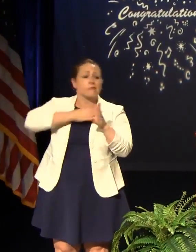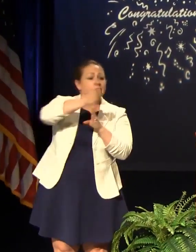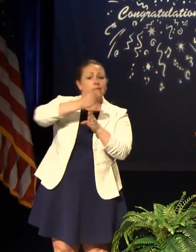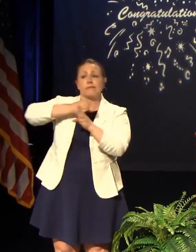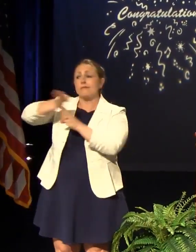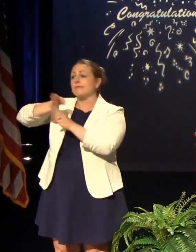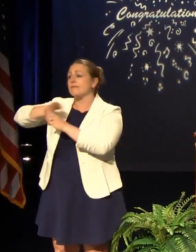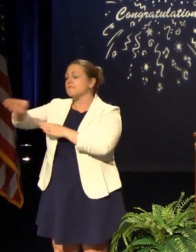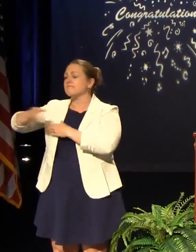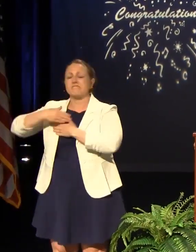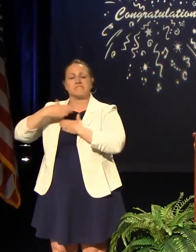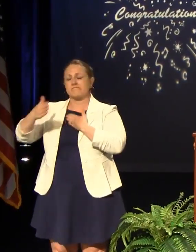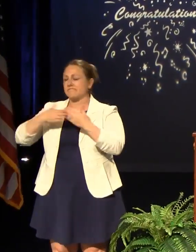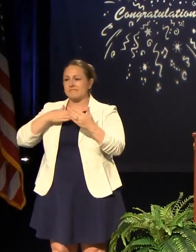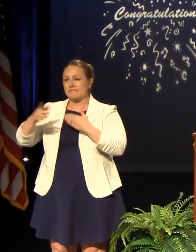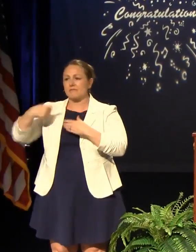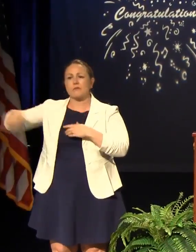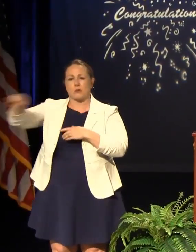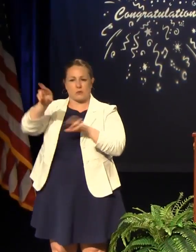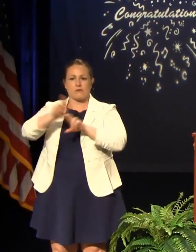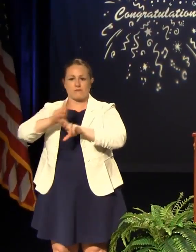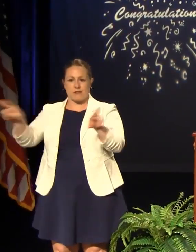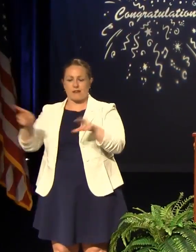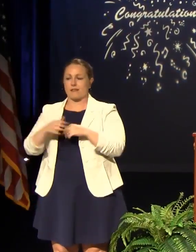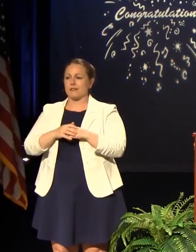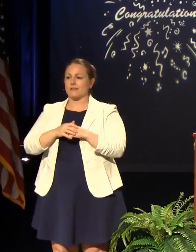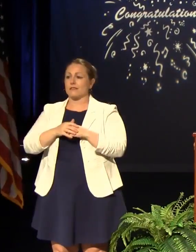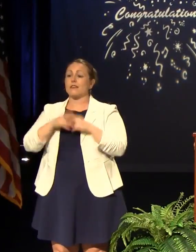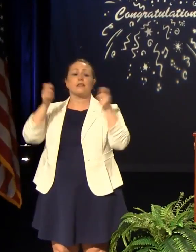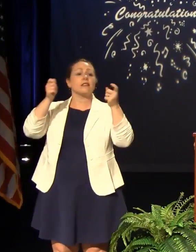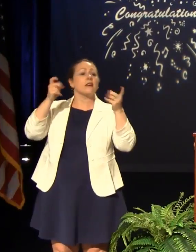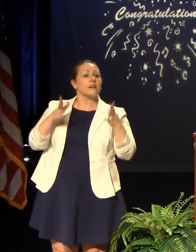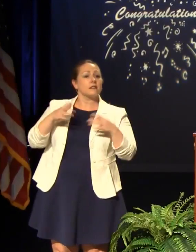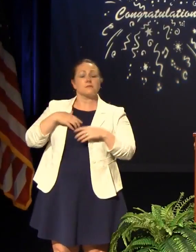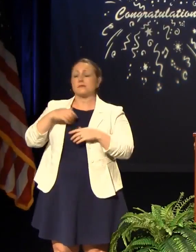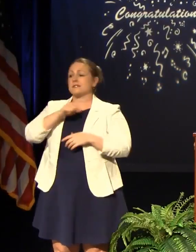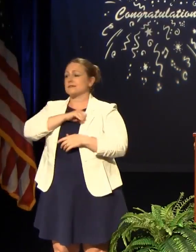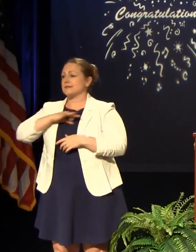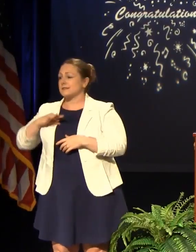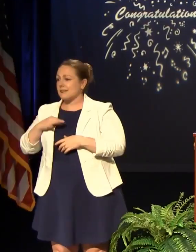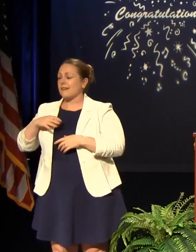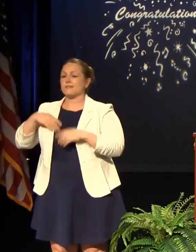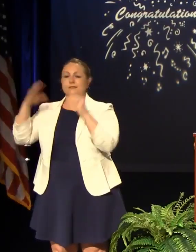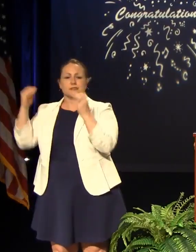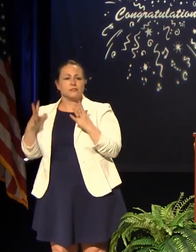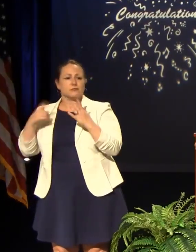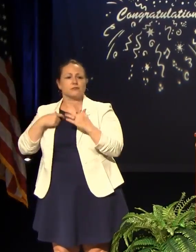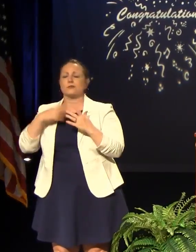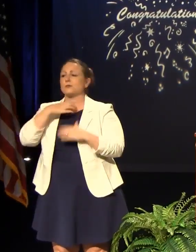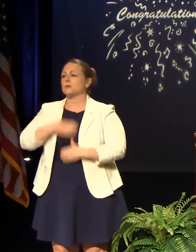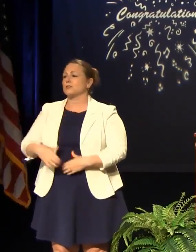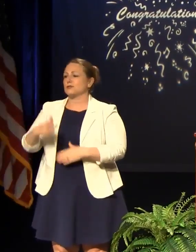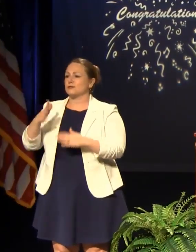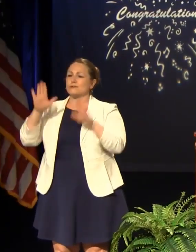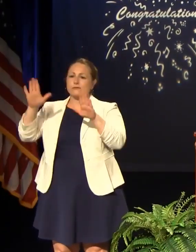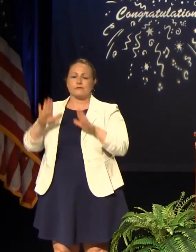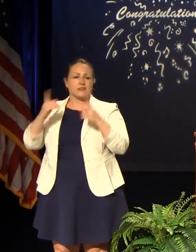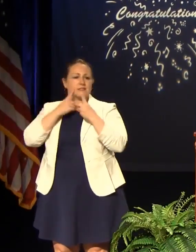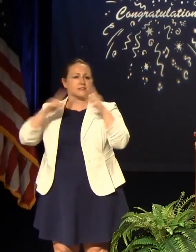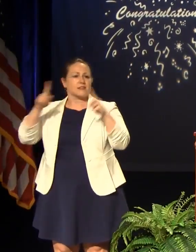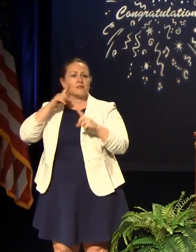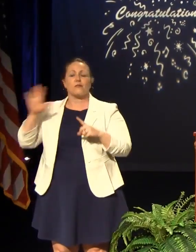The administration and staff of Lakeview Public Schools wish them all great success in their lives and